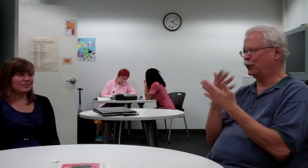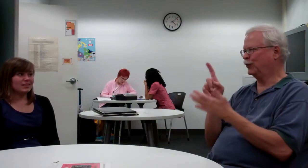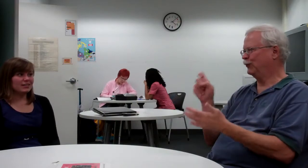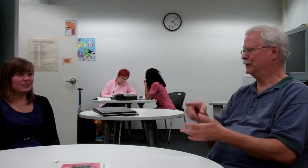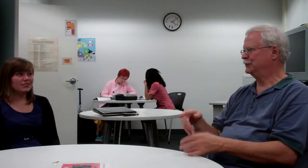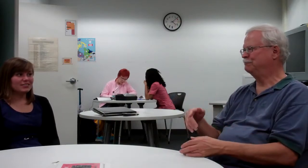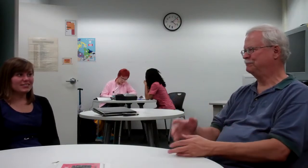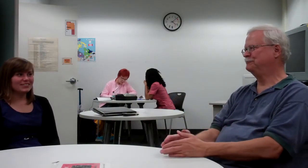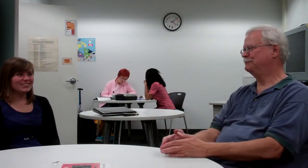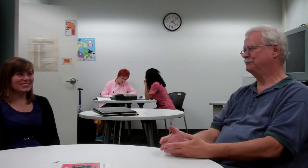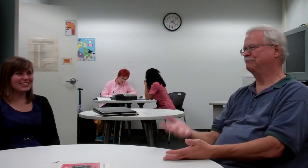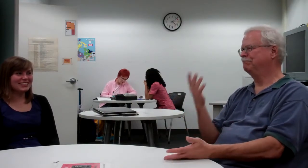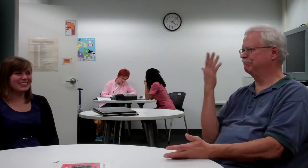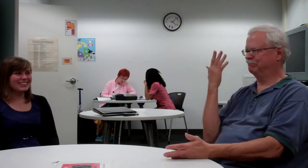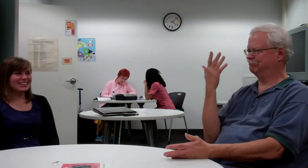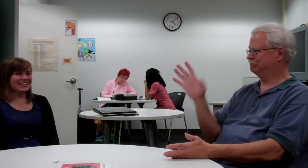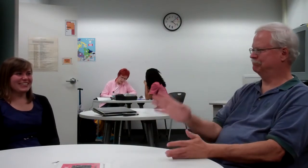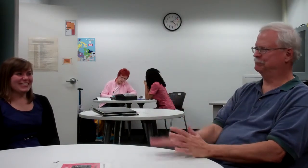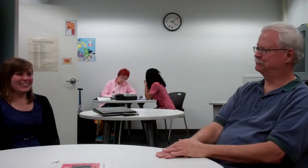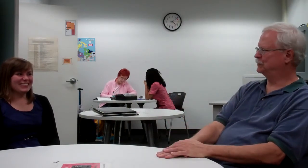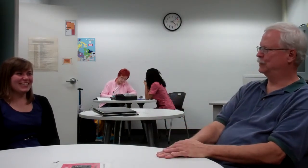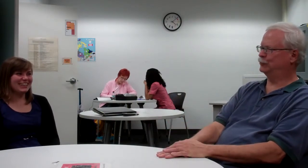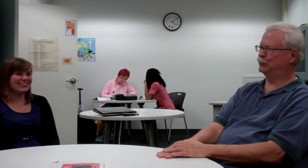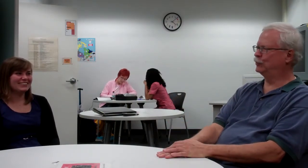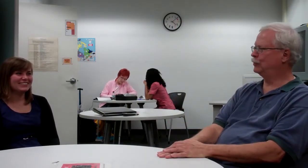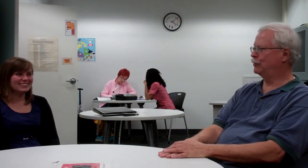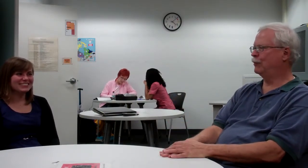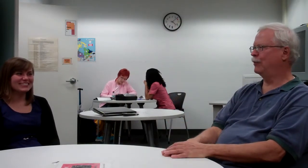Yeah, I don't know. That's a good question. I don't know what to tell you.